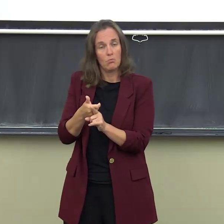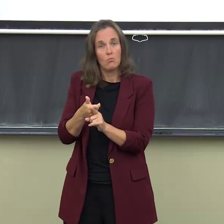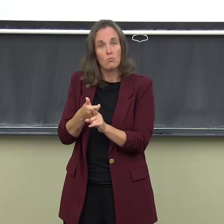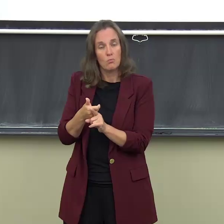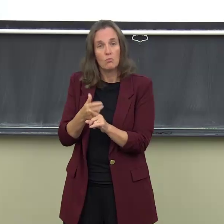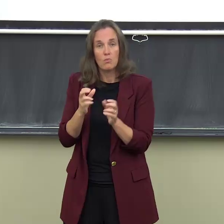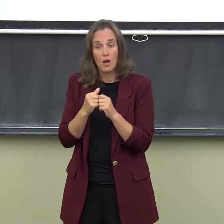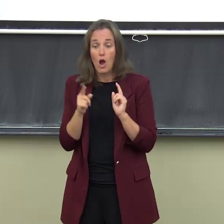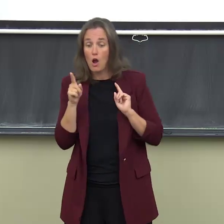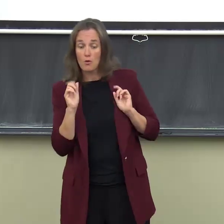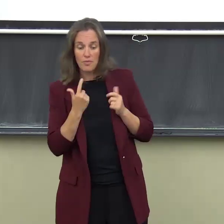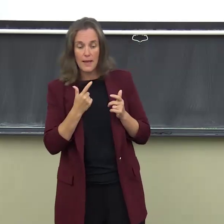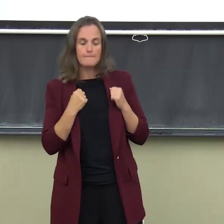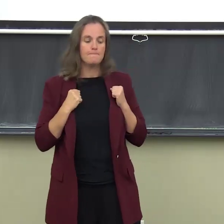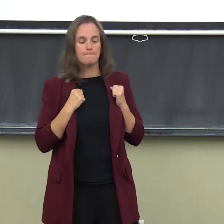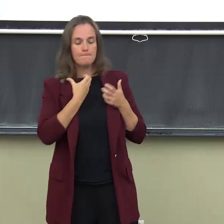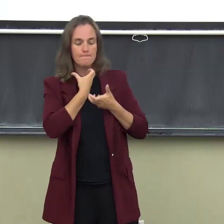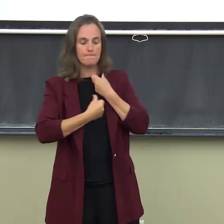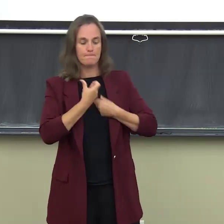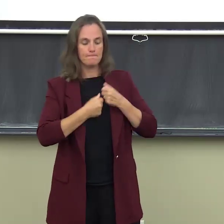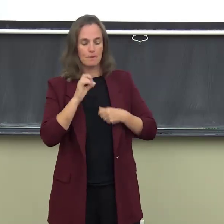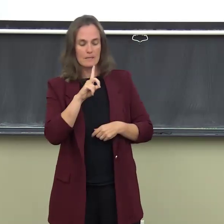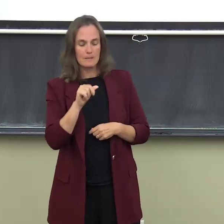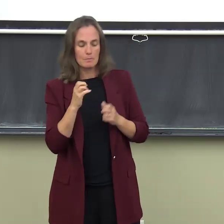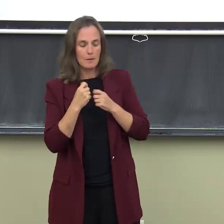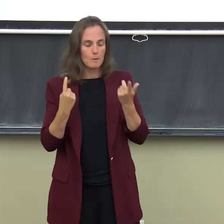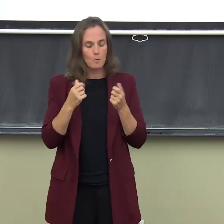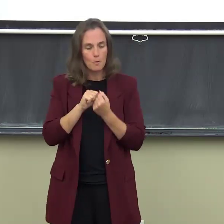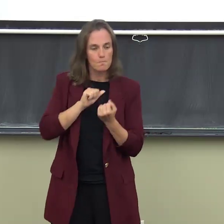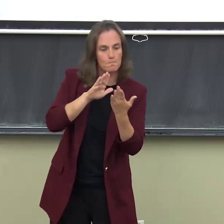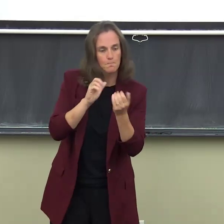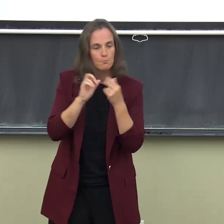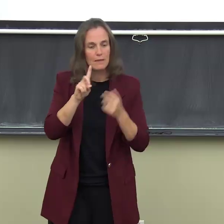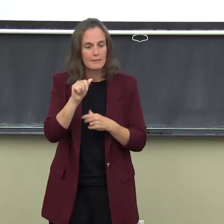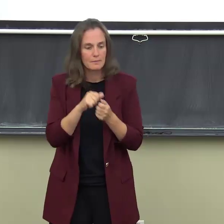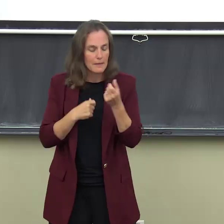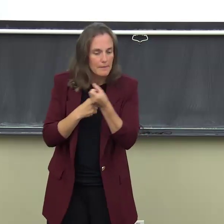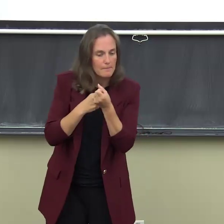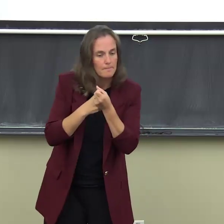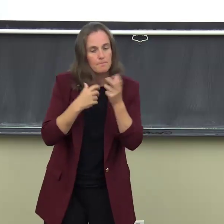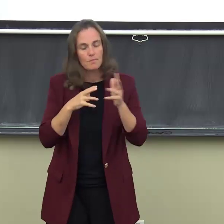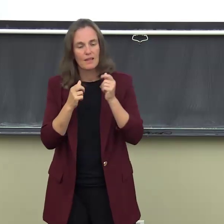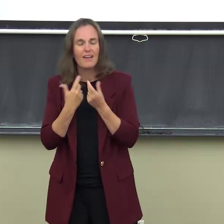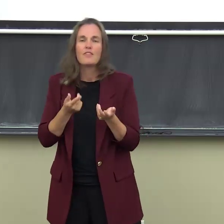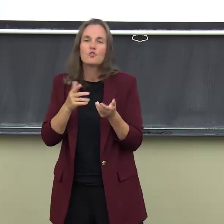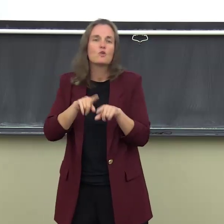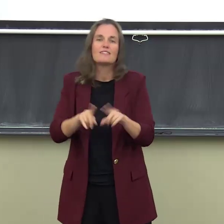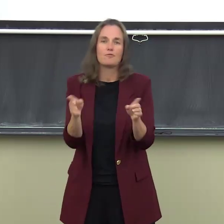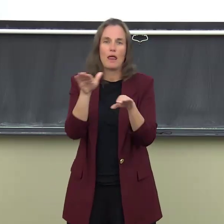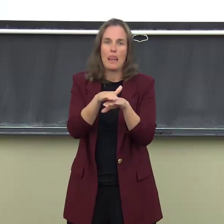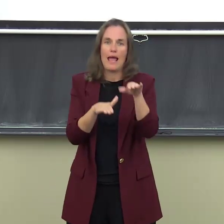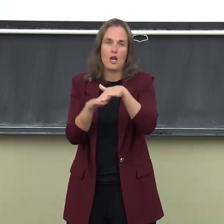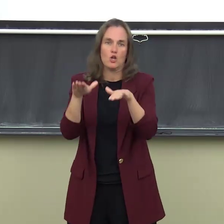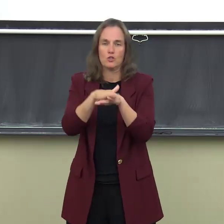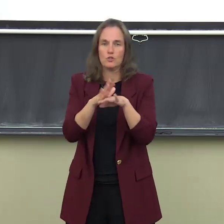they comfortable saying they're disabled, or that they have accessibility issues? Like there's all these different layers of how our relationships with ourselves, with each other